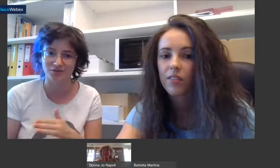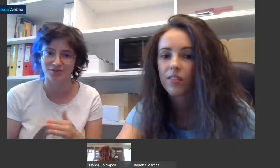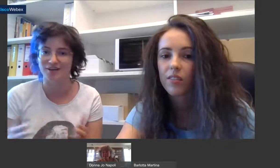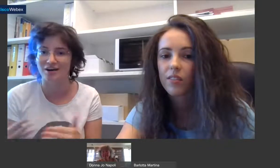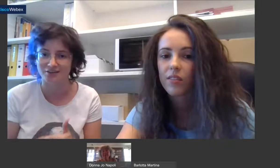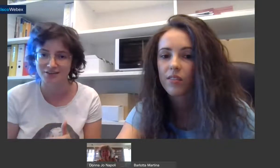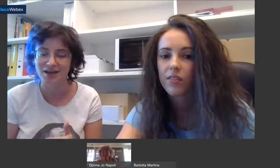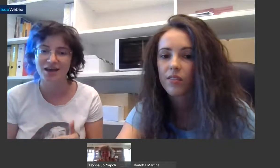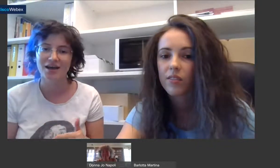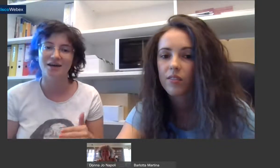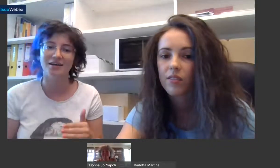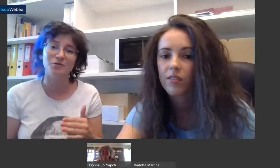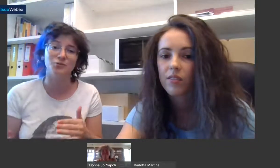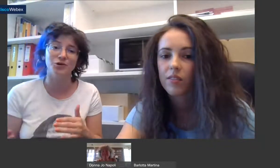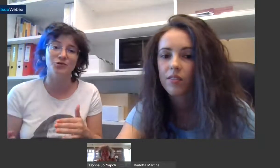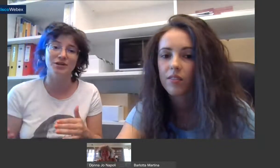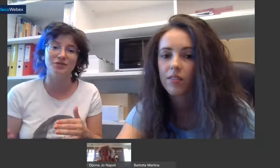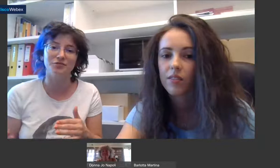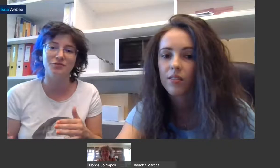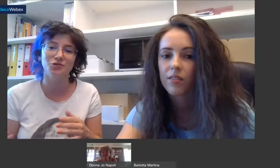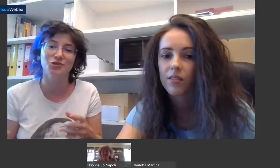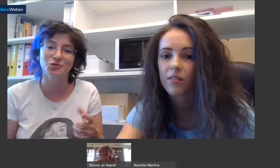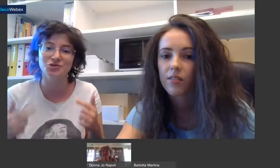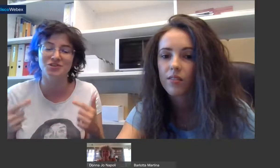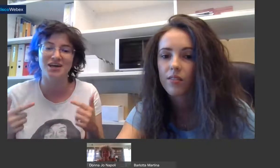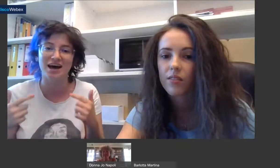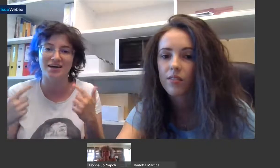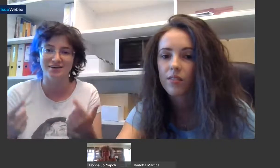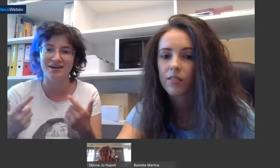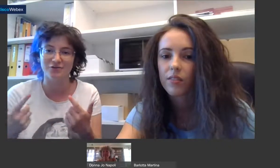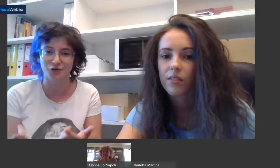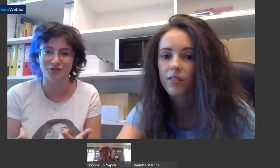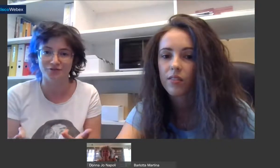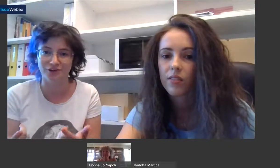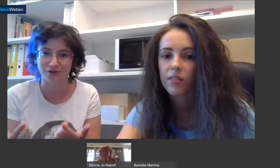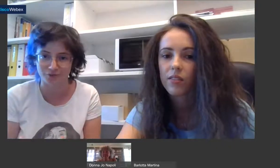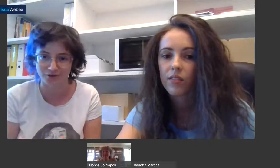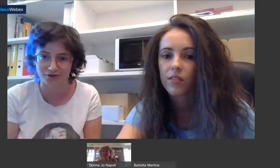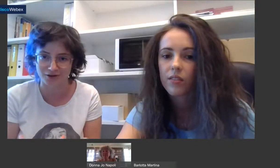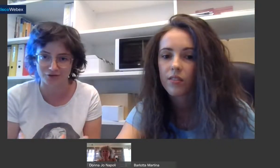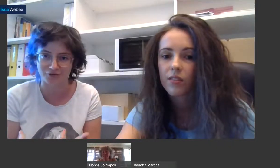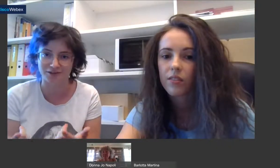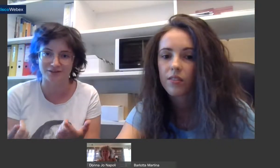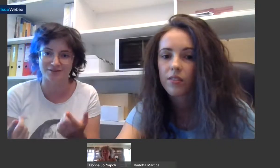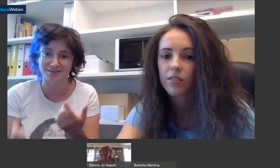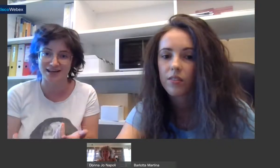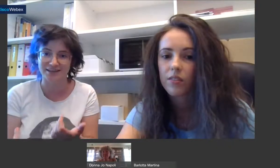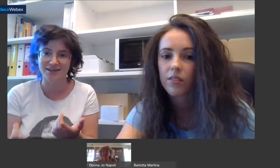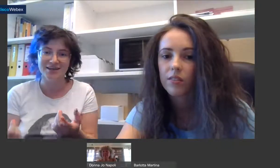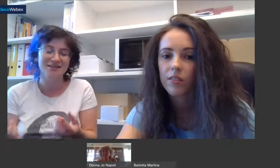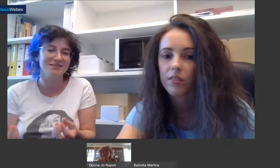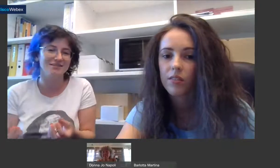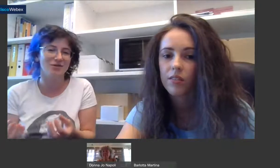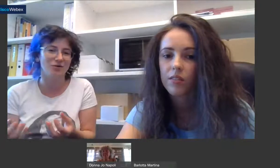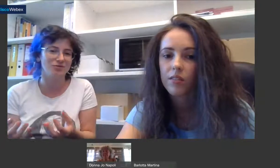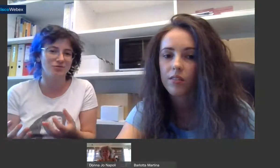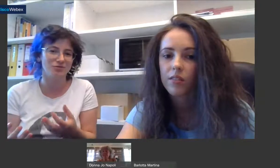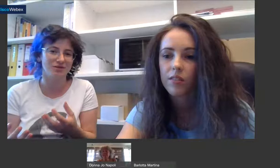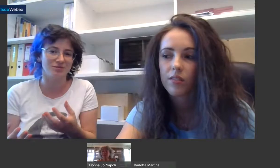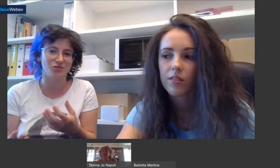and aren't. And I was wondering if to use the higher effort variable of a sign, is it also some